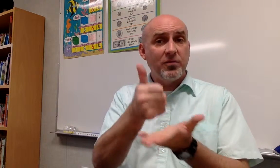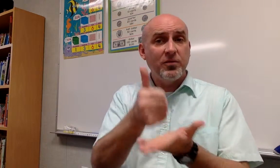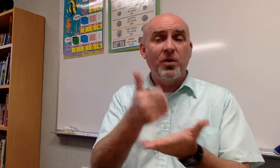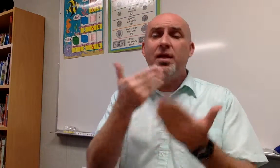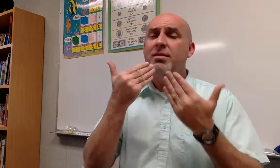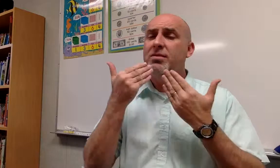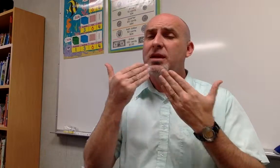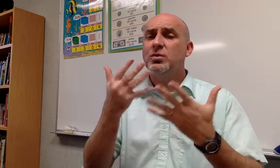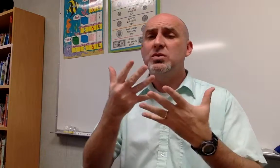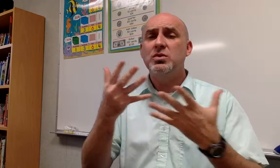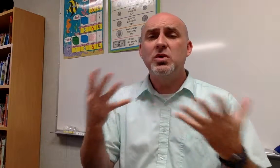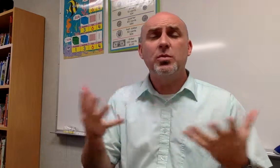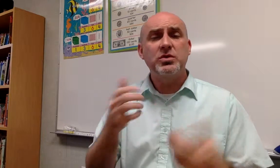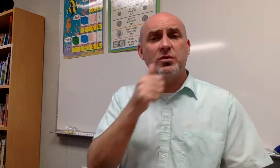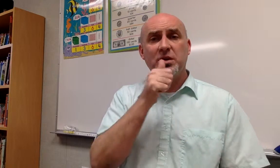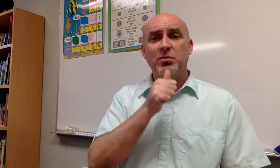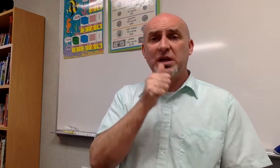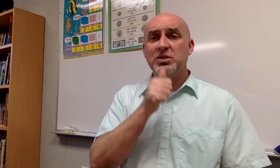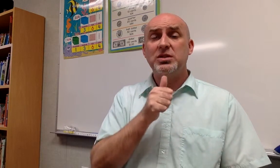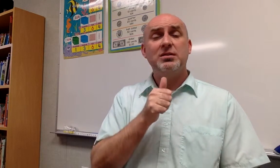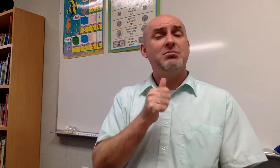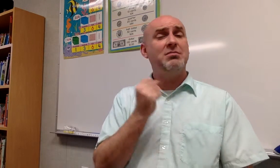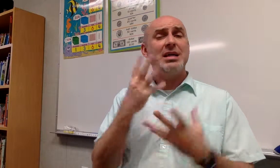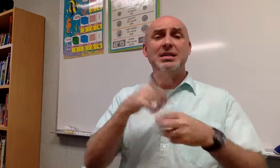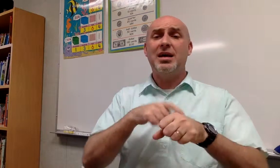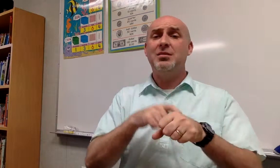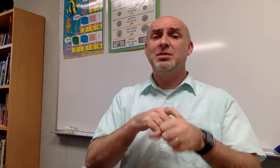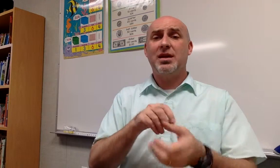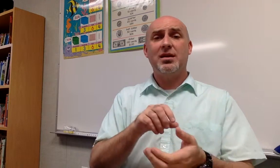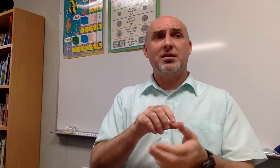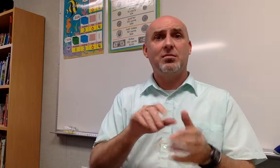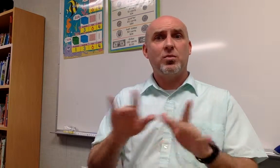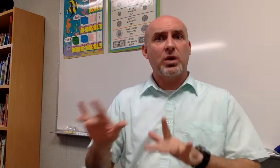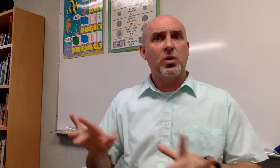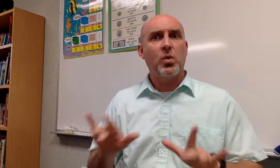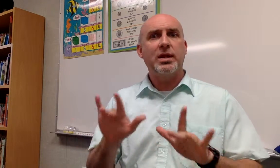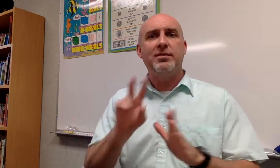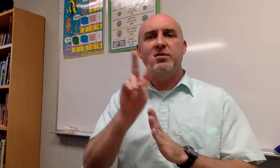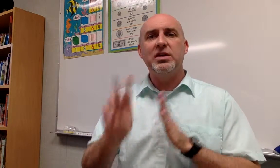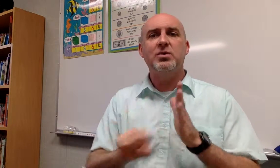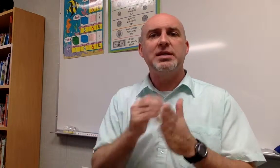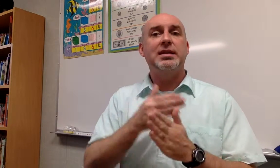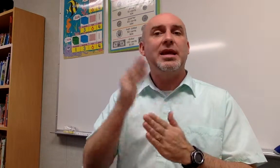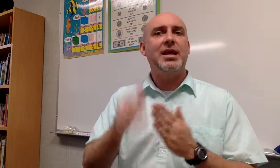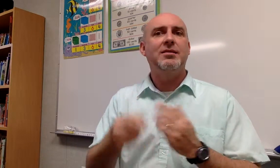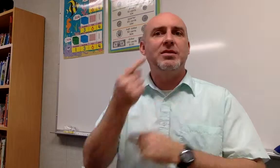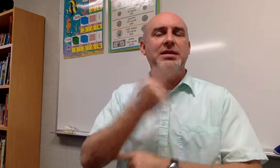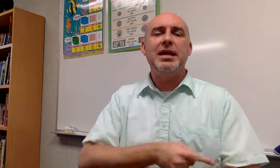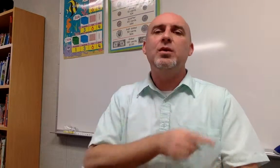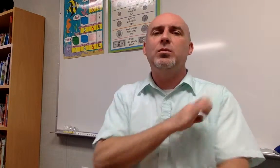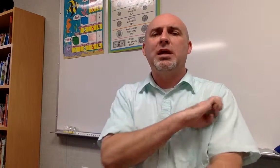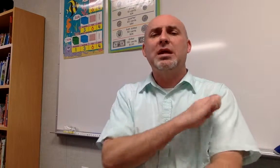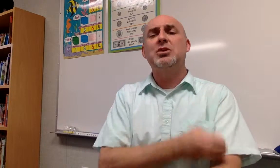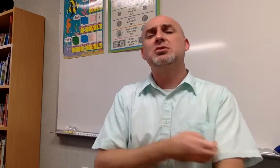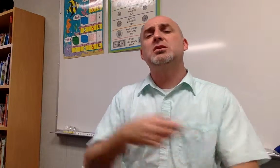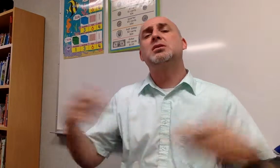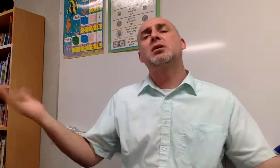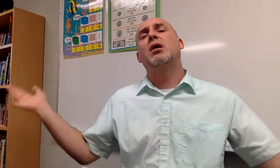helpful. Thank you so much for being patient. Many times I am recording the videos at the end of the day when my energy is gone